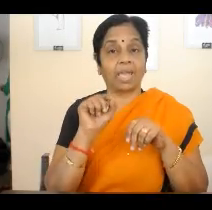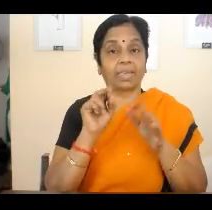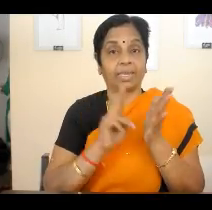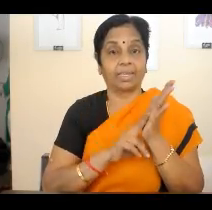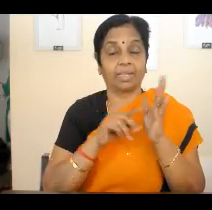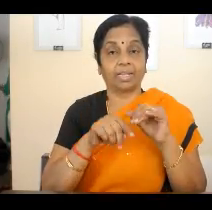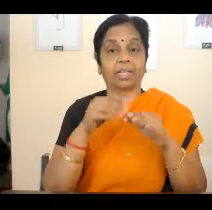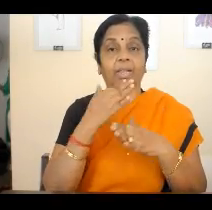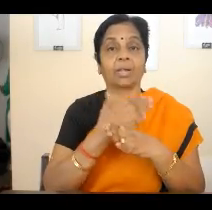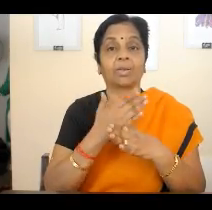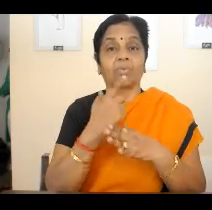words like